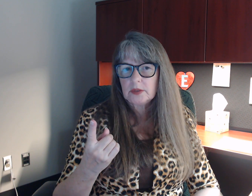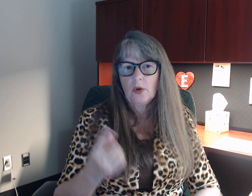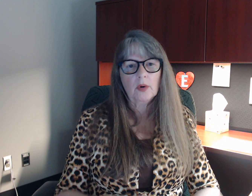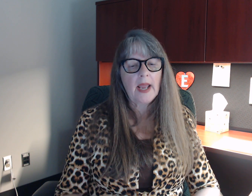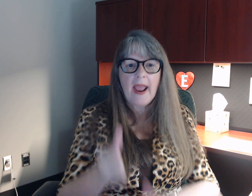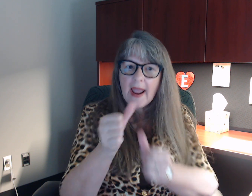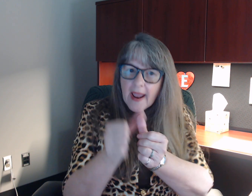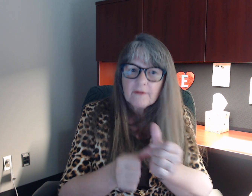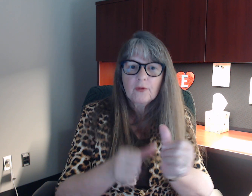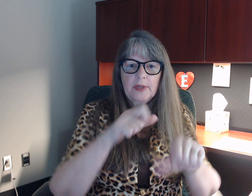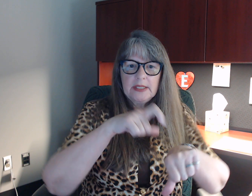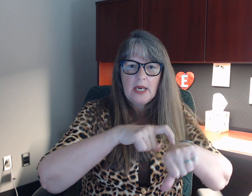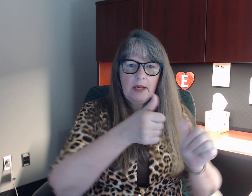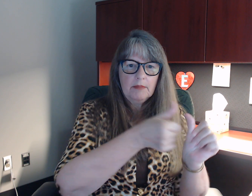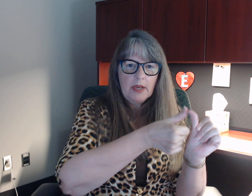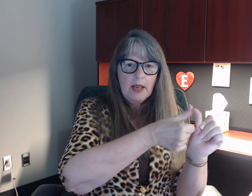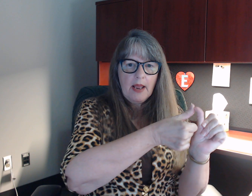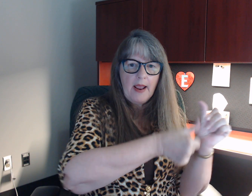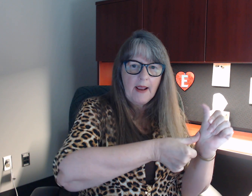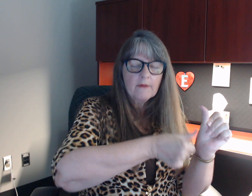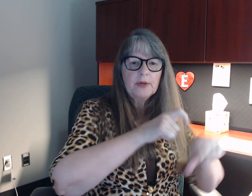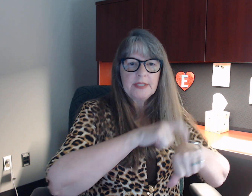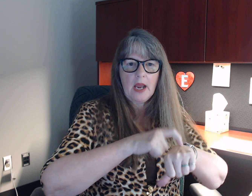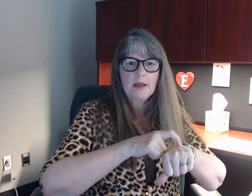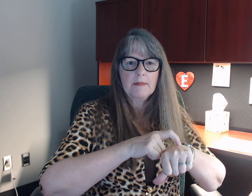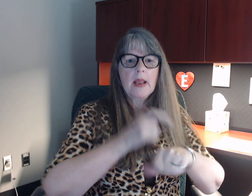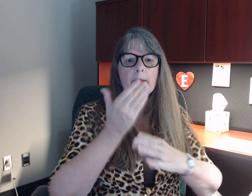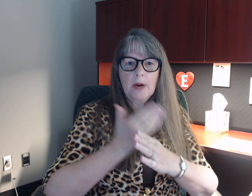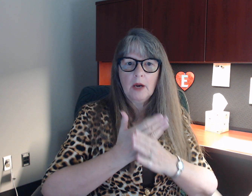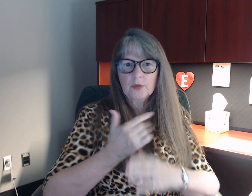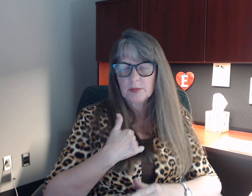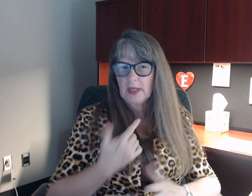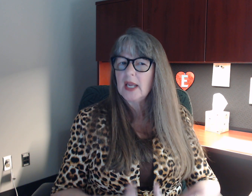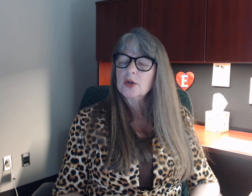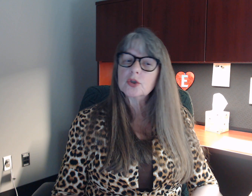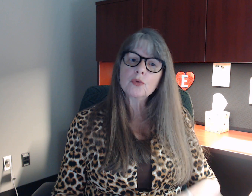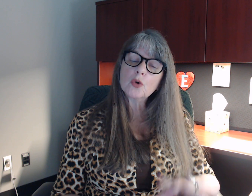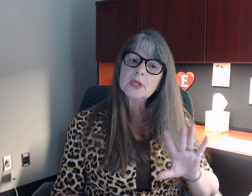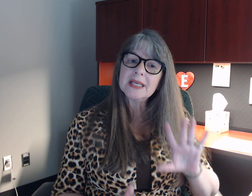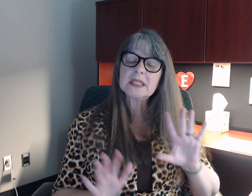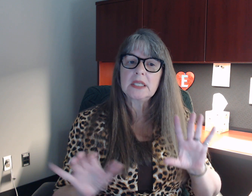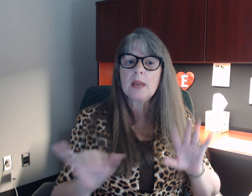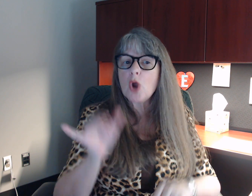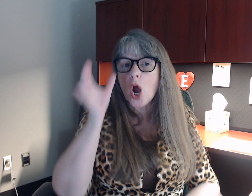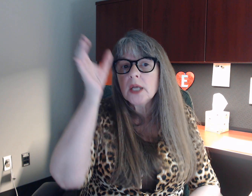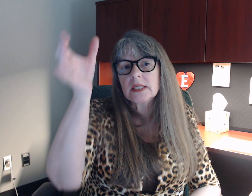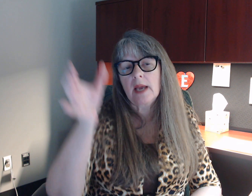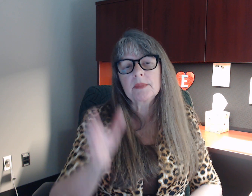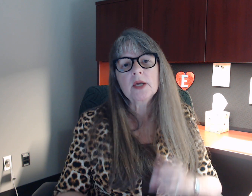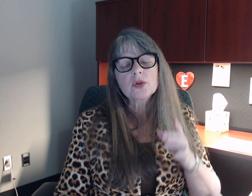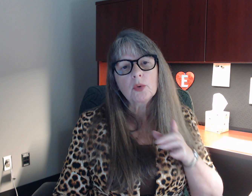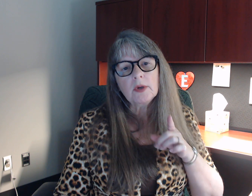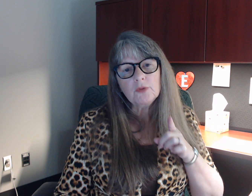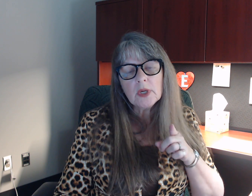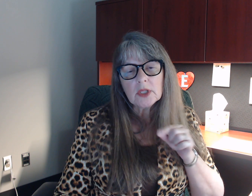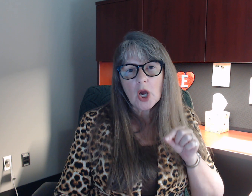or every time it bothers me. So it's the same concept. So if you get the